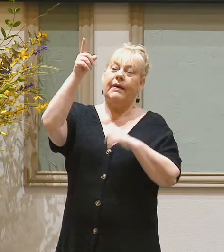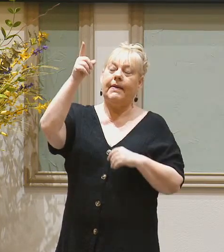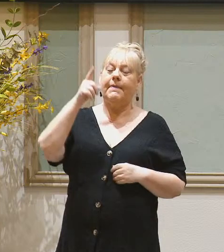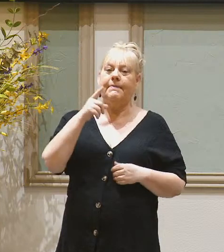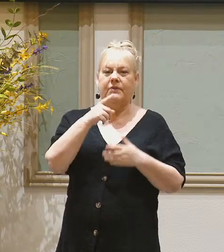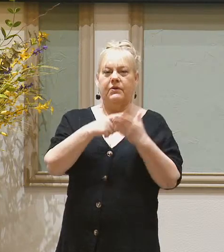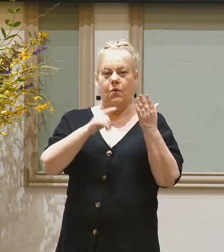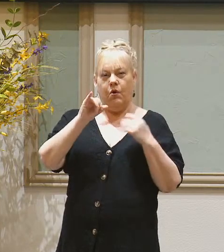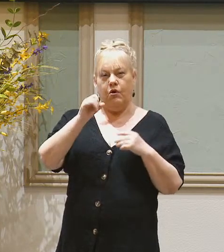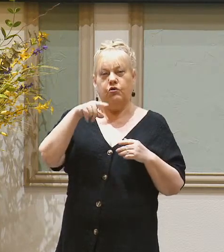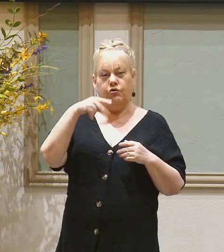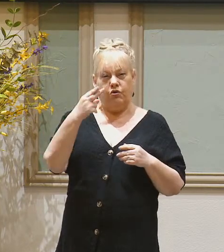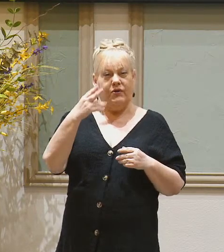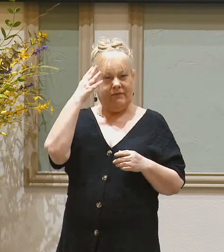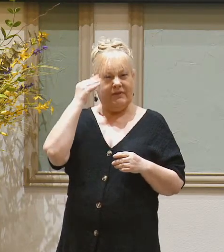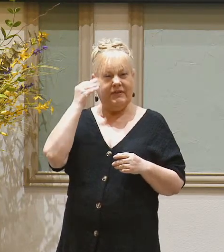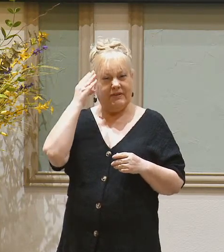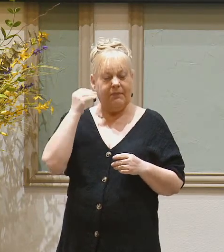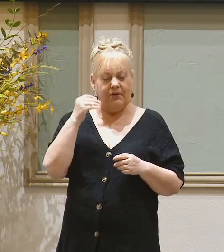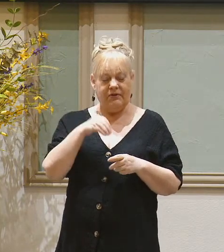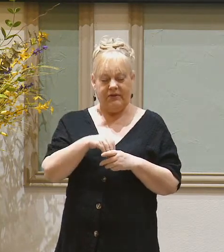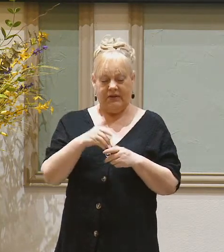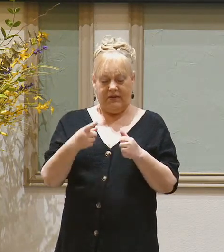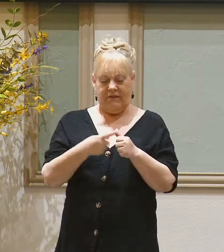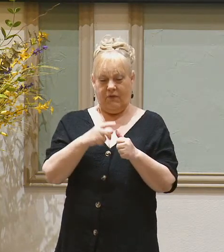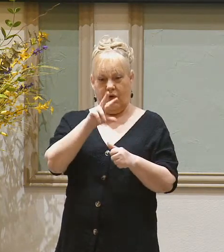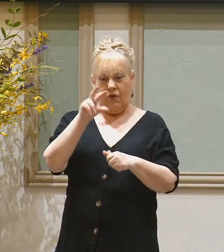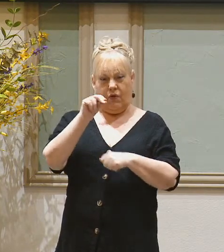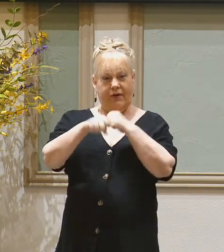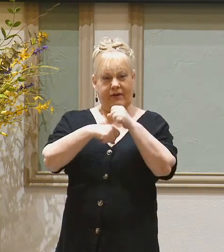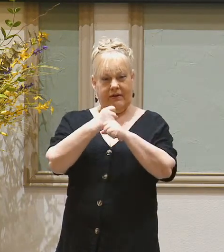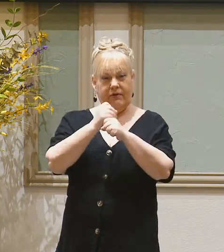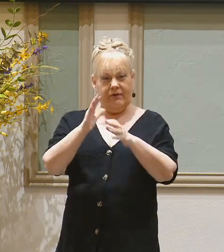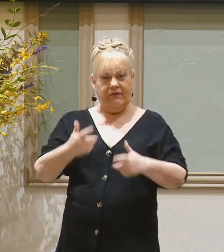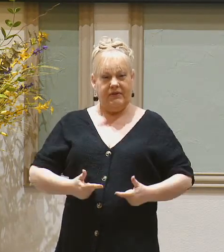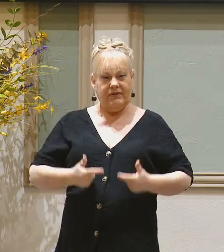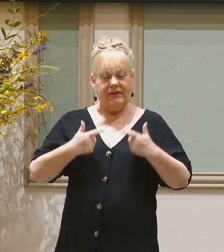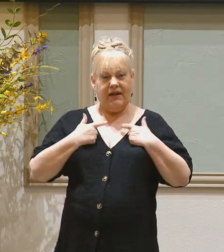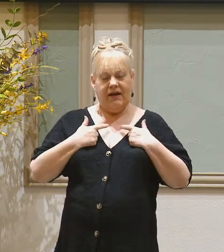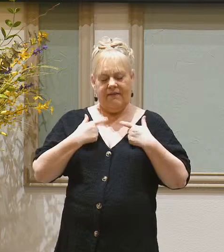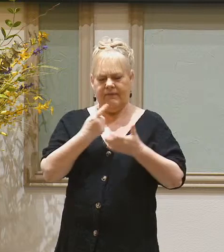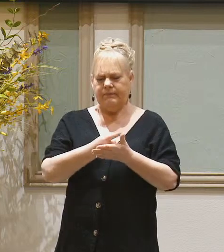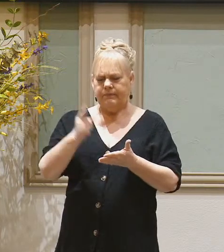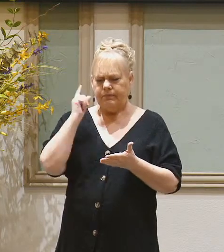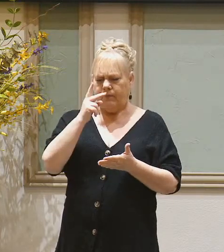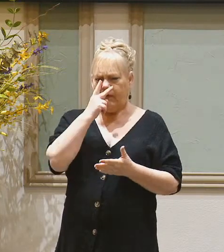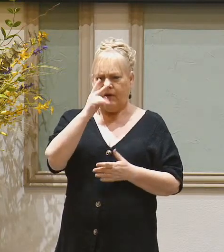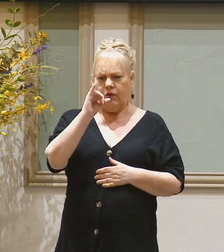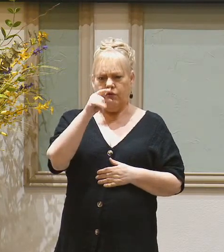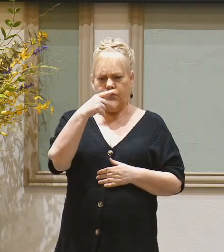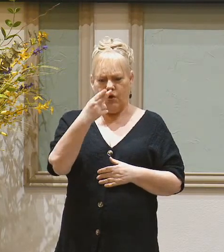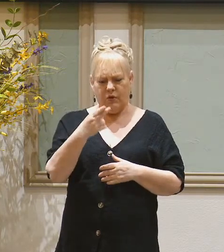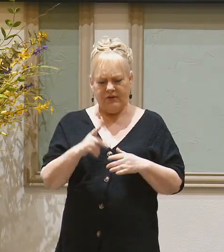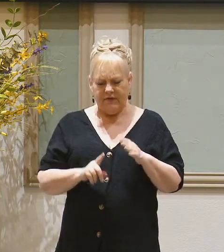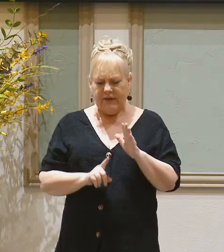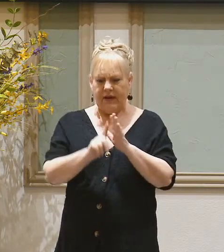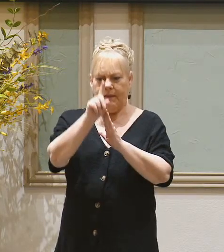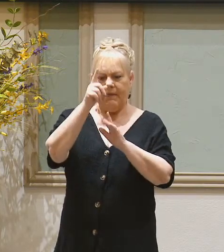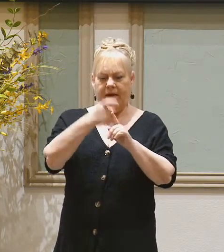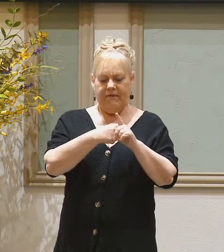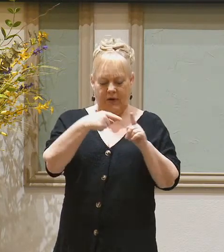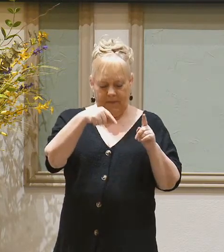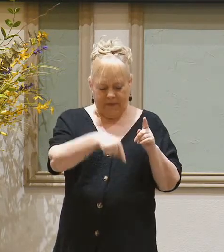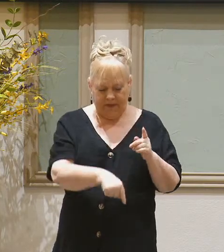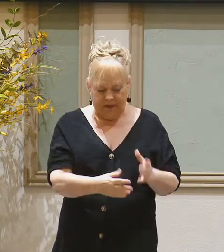is what Joseph has experienced in the first 30 years of his life. Last week we saw Joseph rise from the pit to the pinnacle, didn't